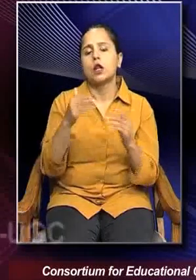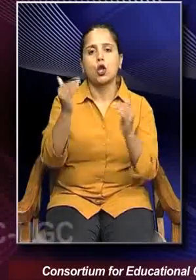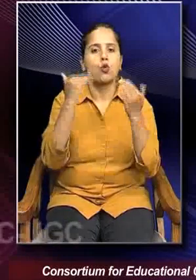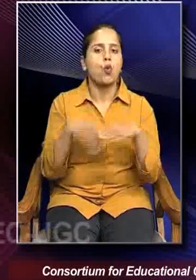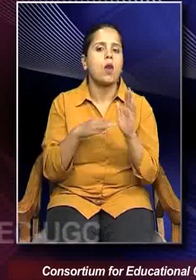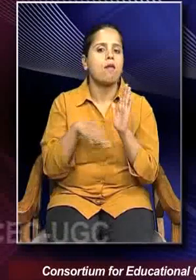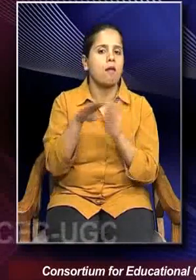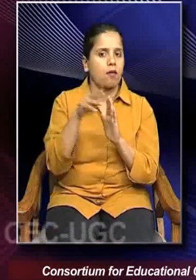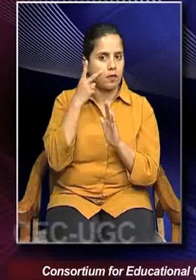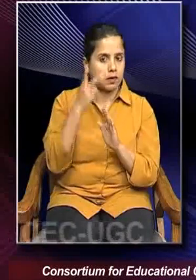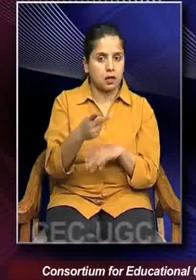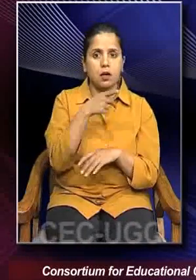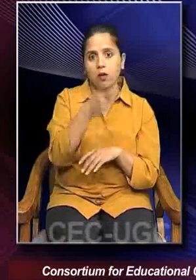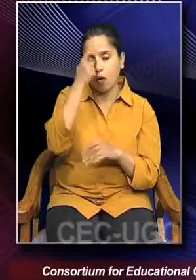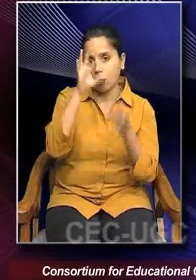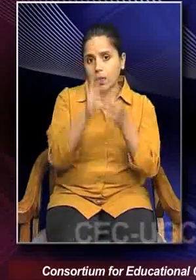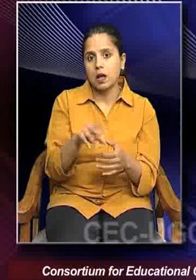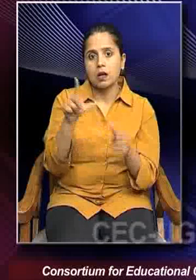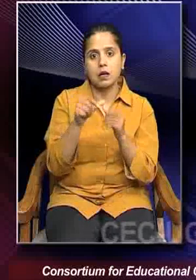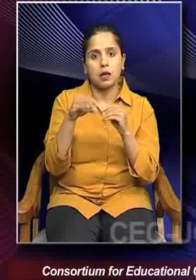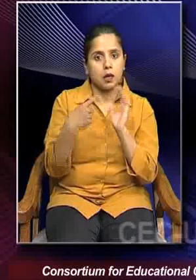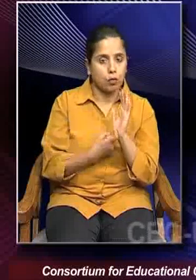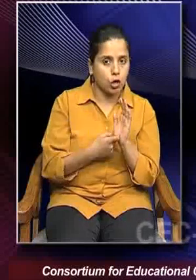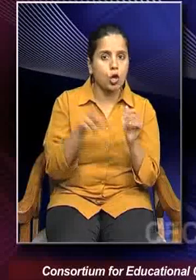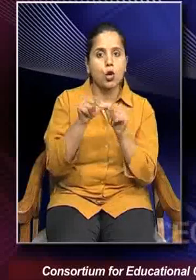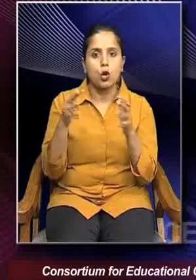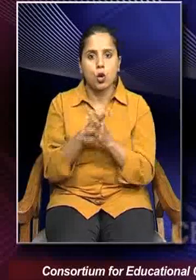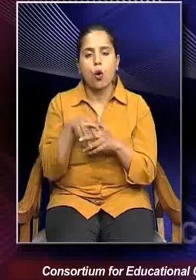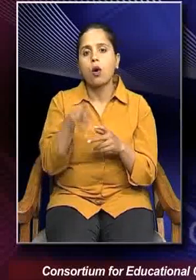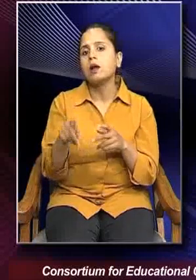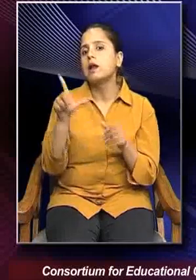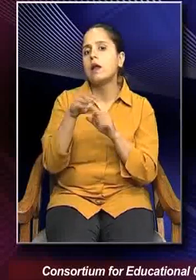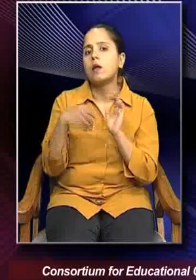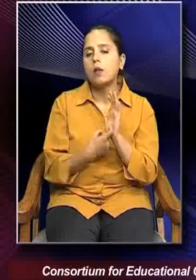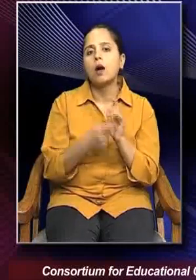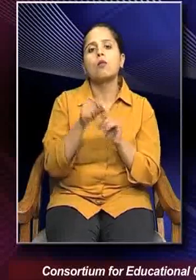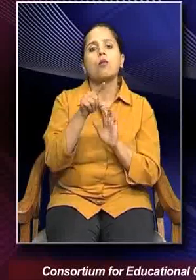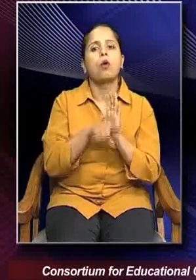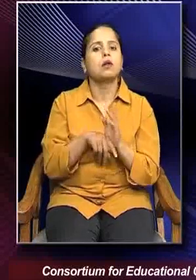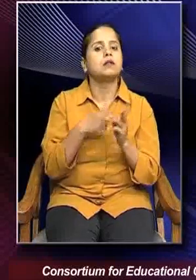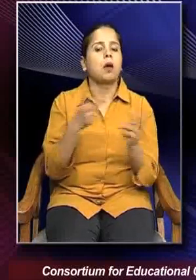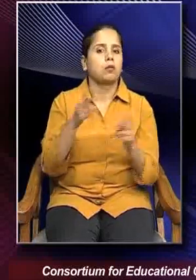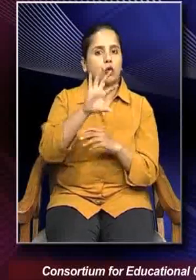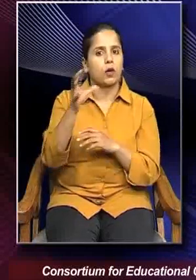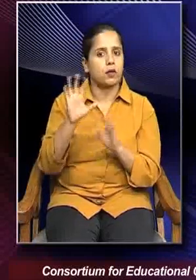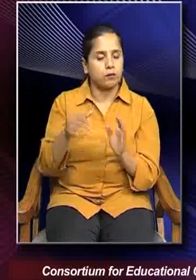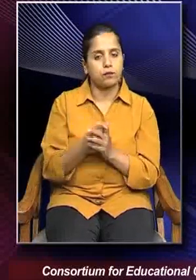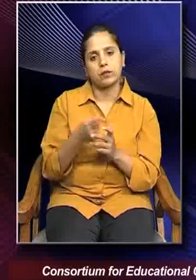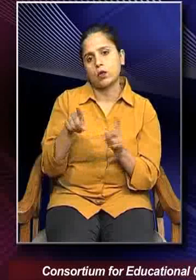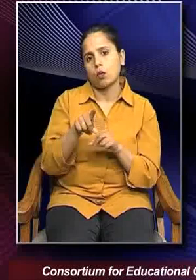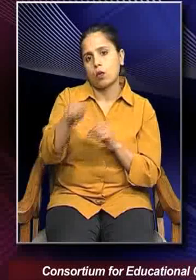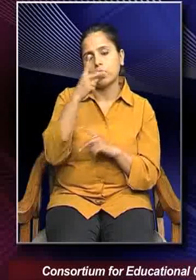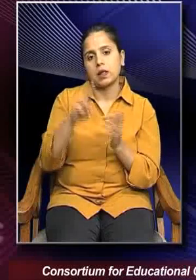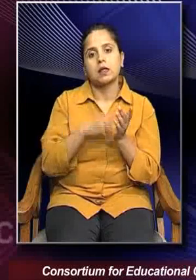level. So the issues of labor laws and labor policy happens to be a concern in some of these countries. Also if you see the